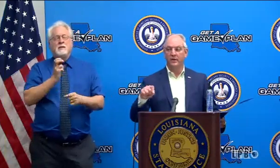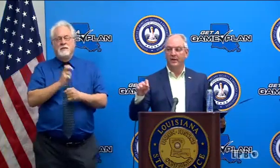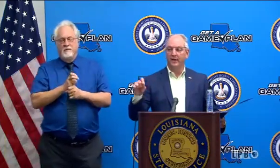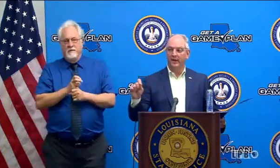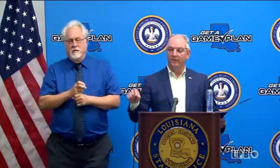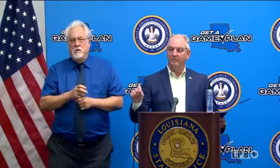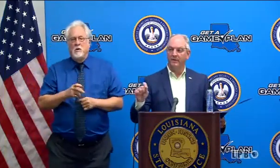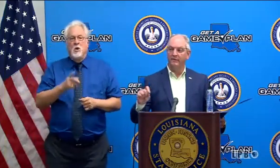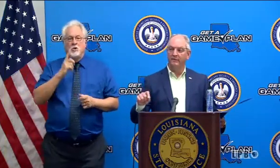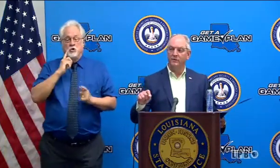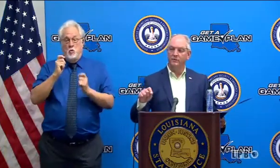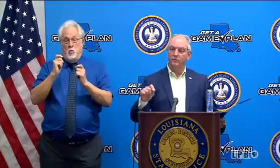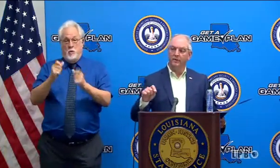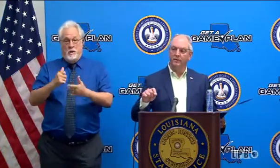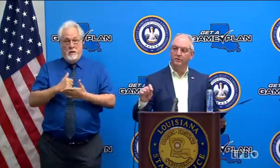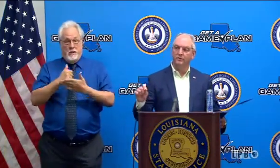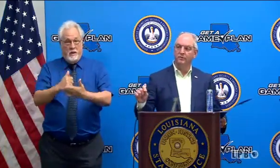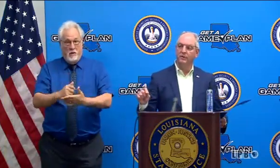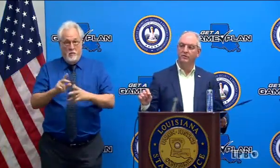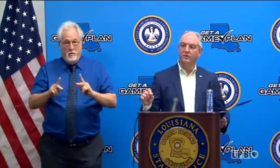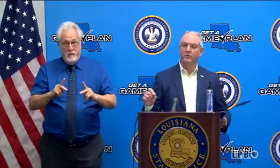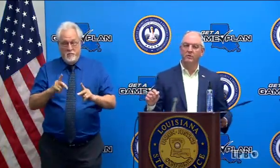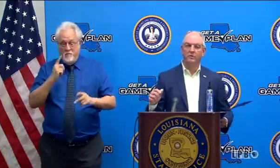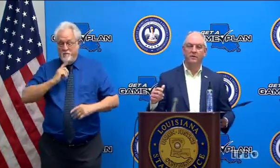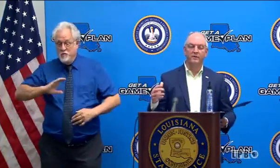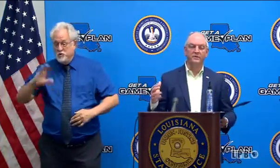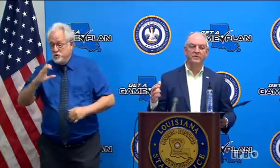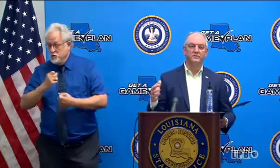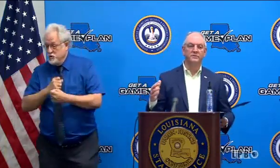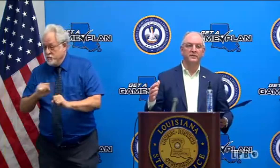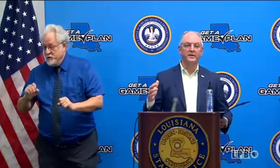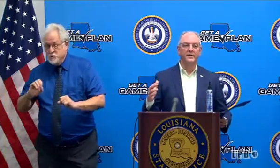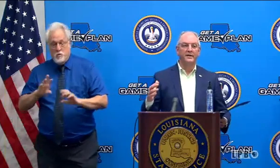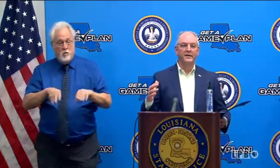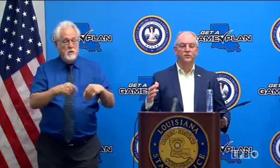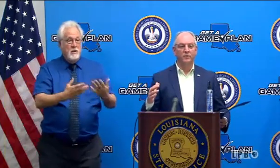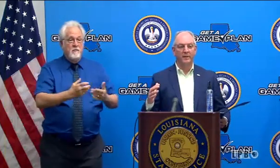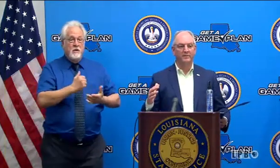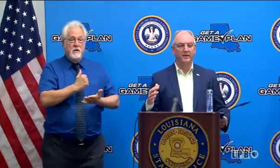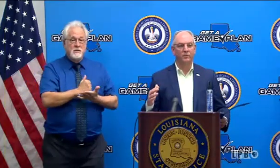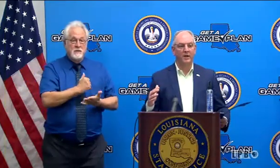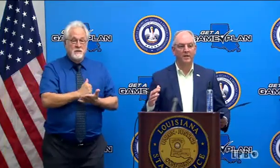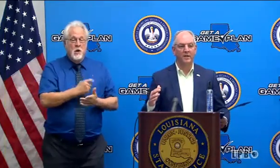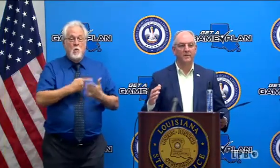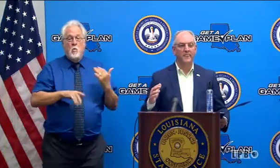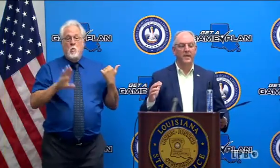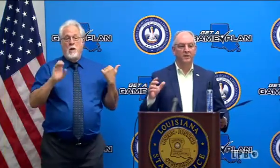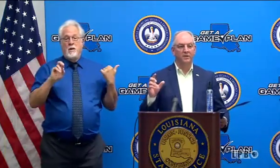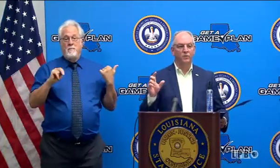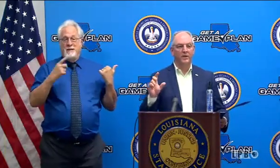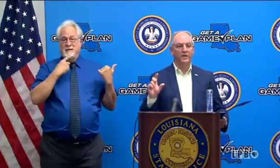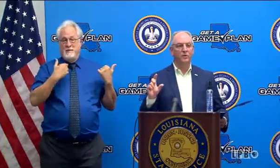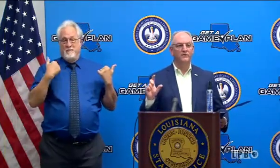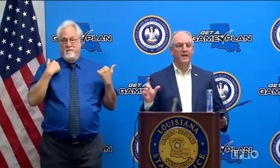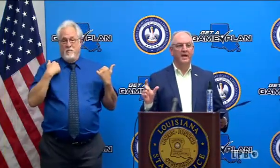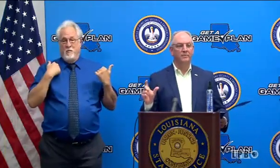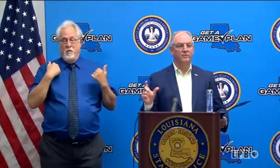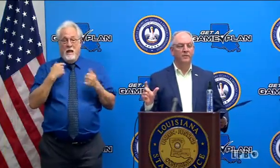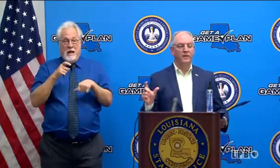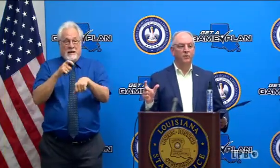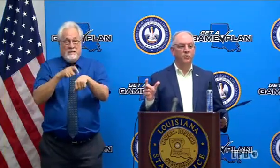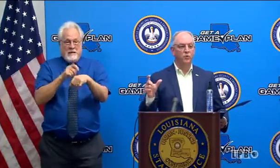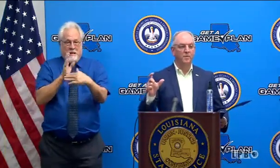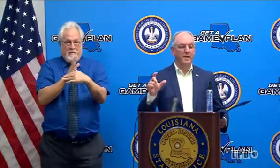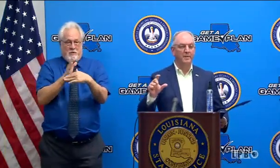difficult to quickly help individuals, whether it's search and rescue or delivering assistance, is what Ben said a while ago. The window of